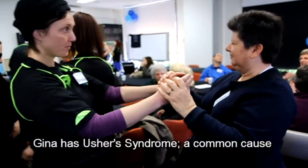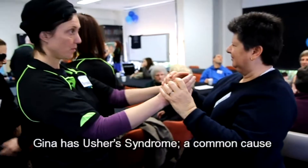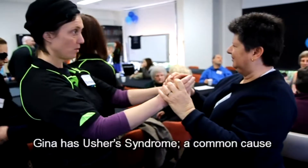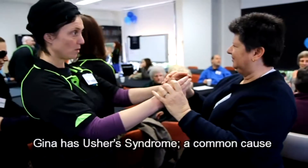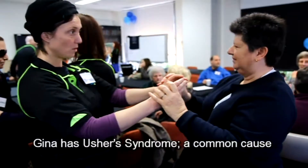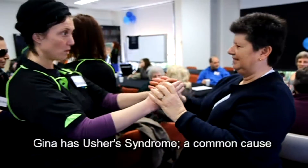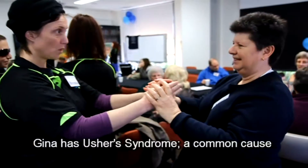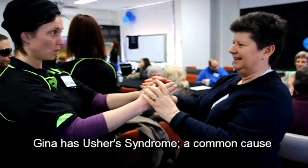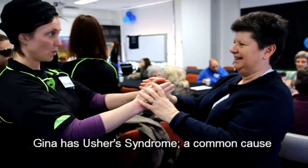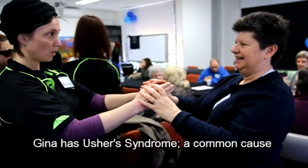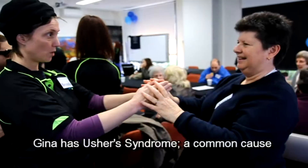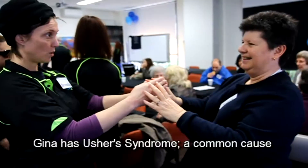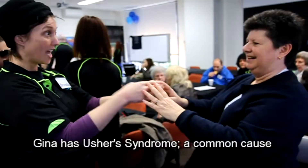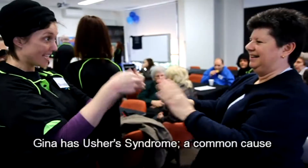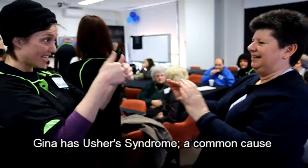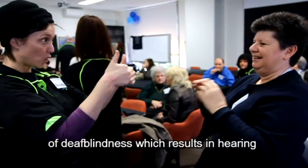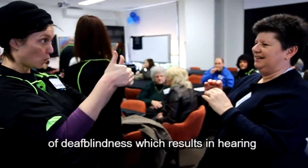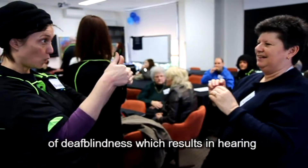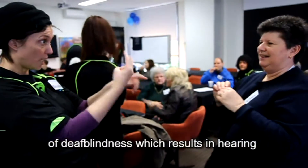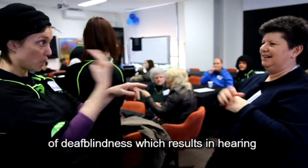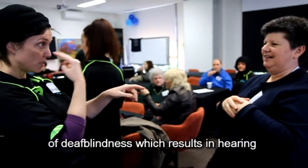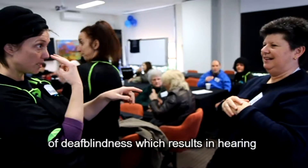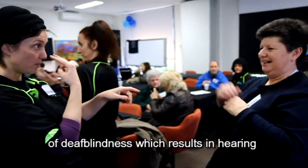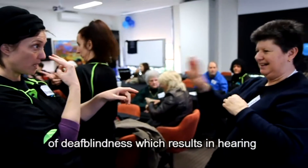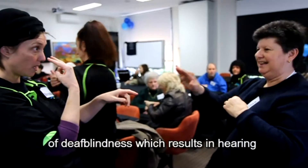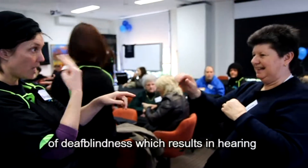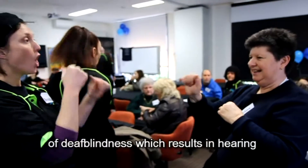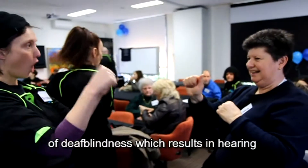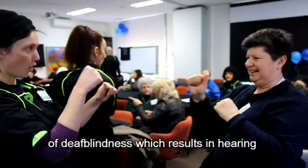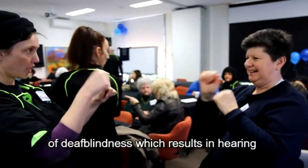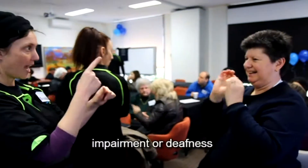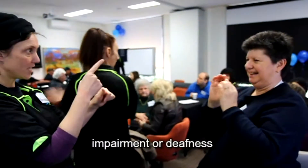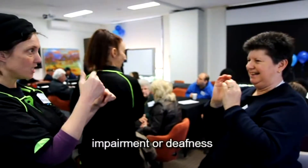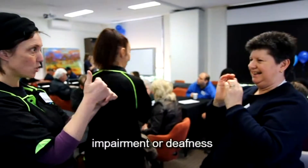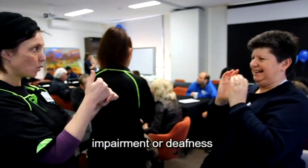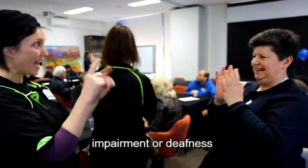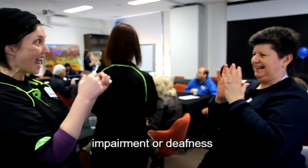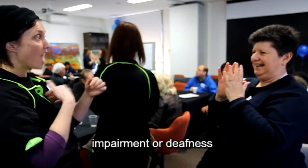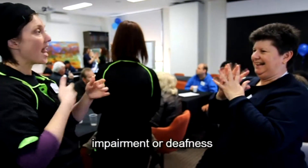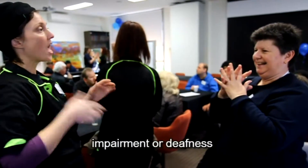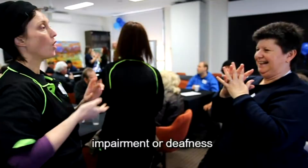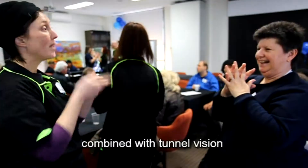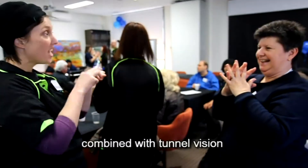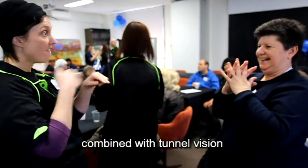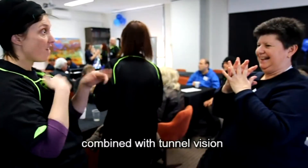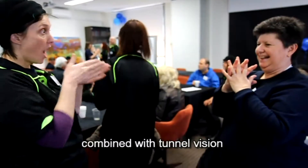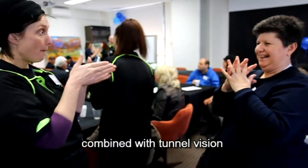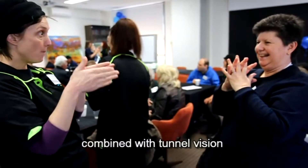has Usher's syndrome, a common cause of deafblindness which results in hearing impairment or deafness combined with tunnel